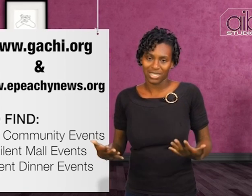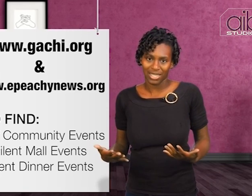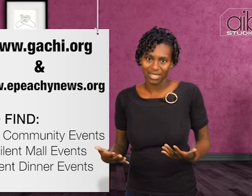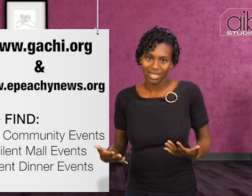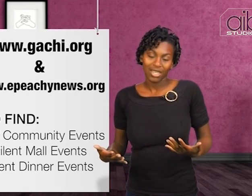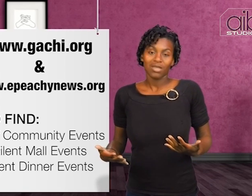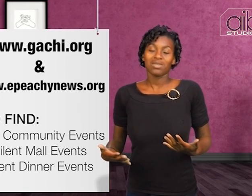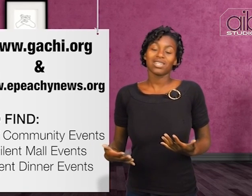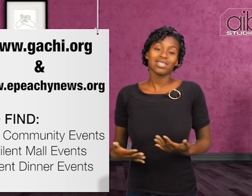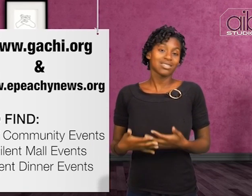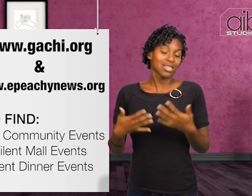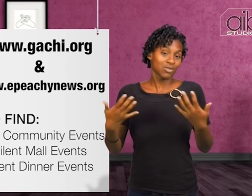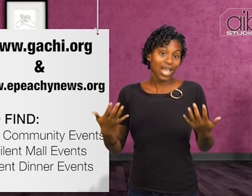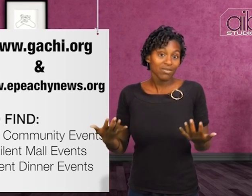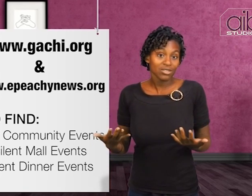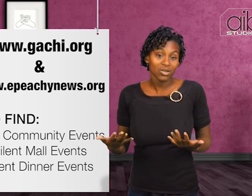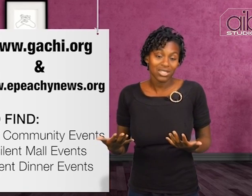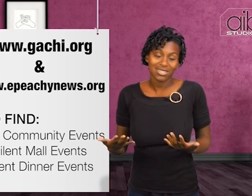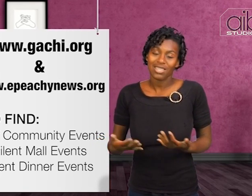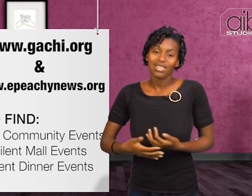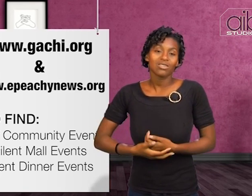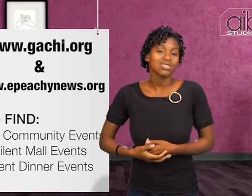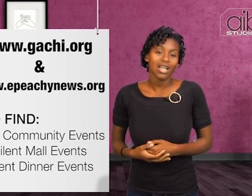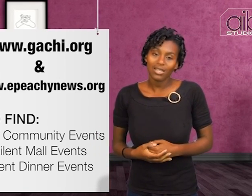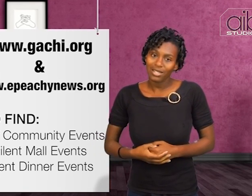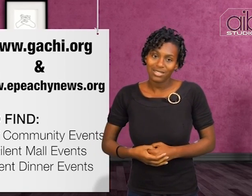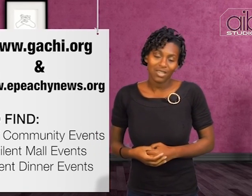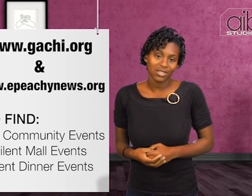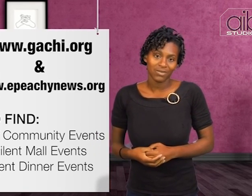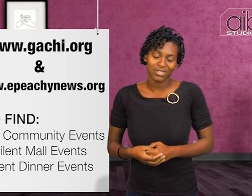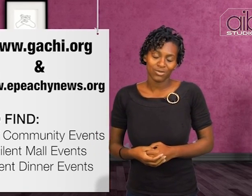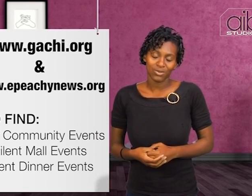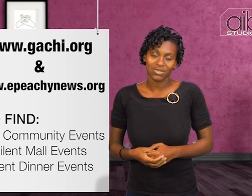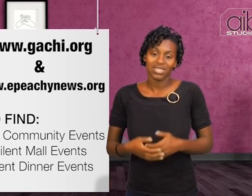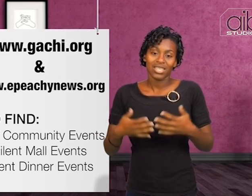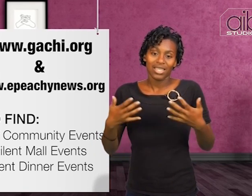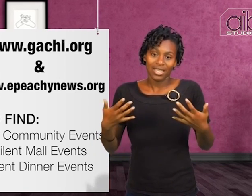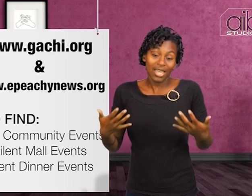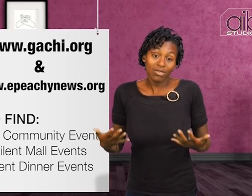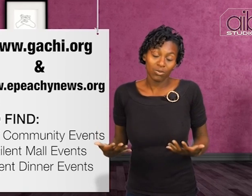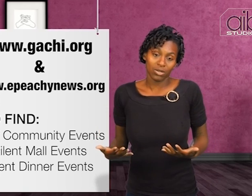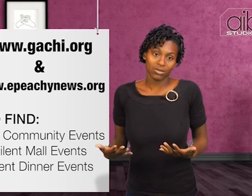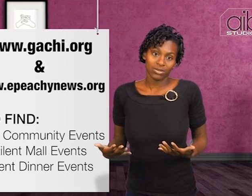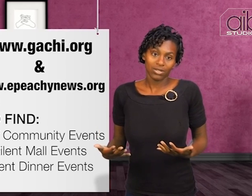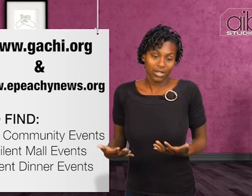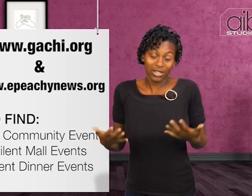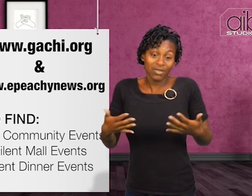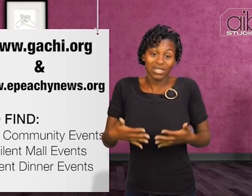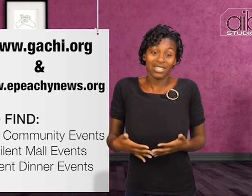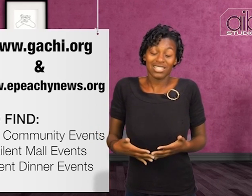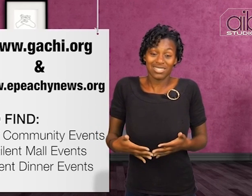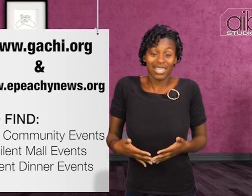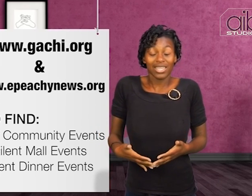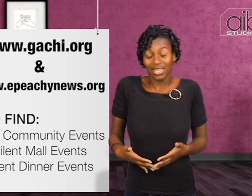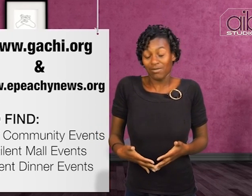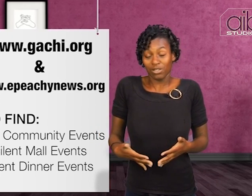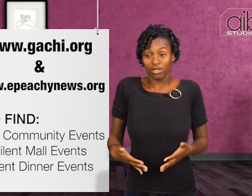communicate. Because if you haven't noticed, there's not a lot of deaf individuals in the world, or even in this state, even